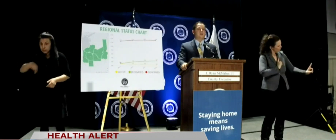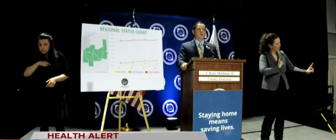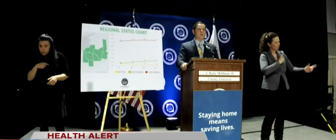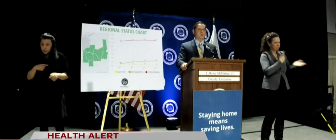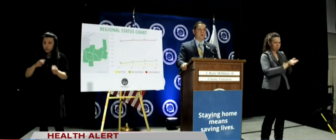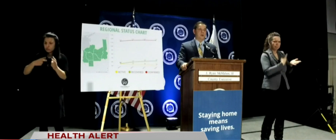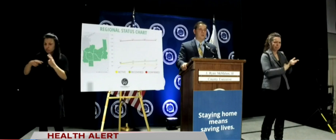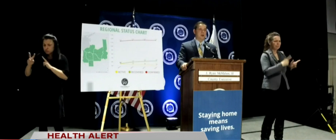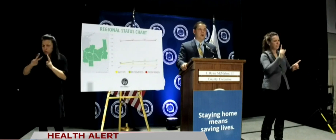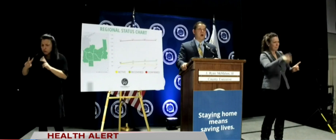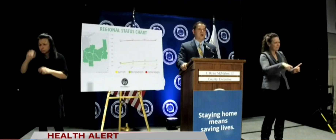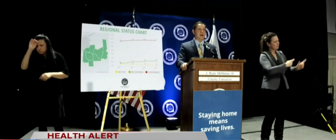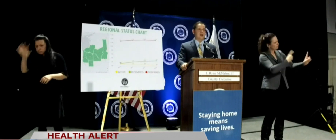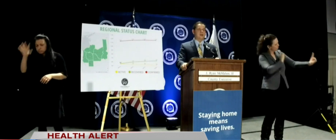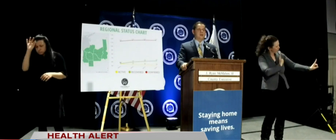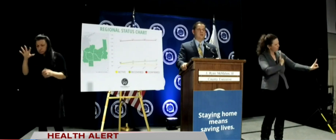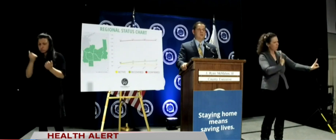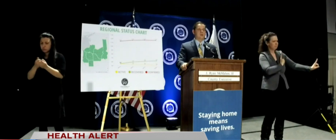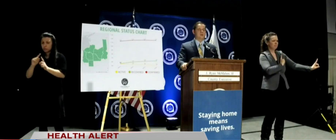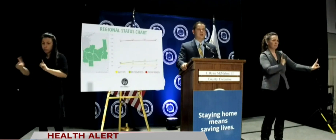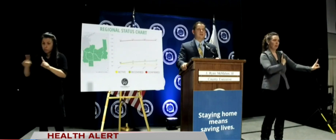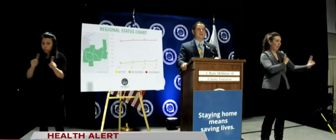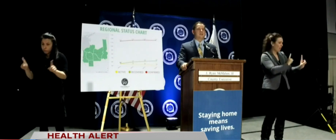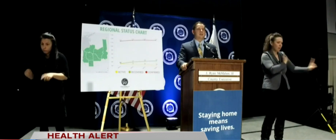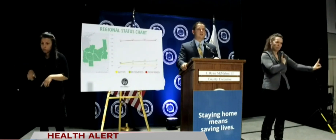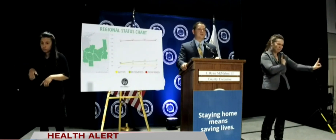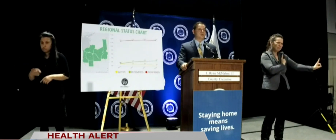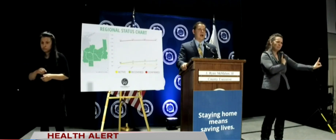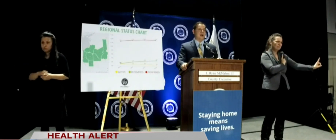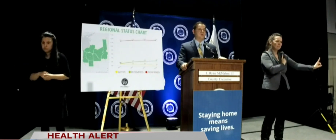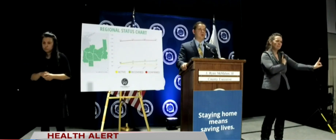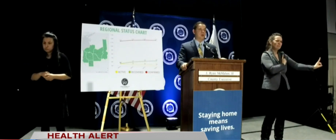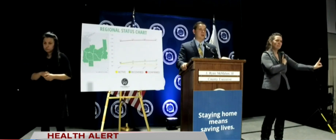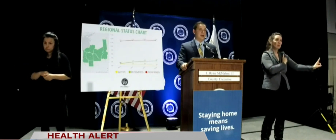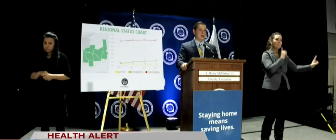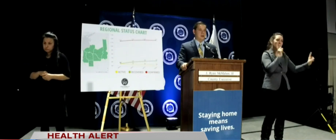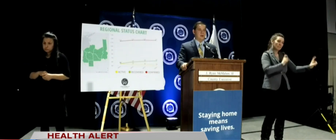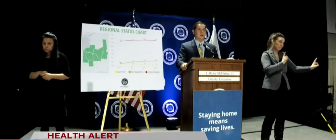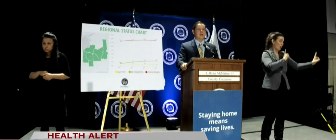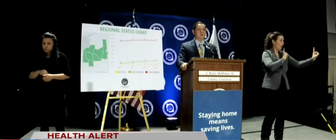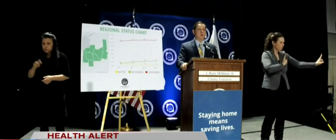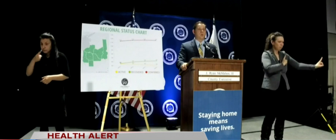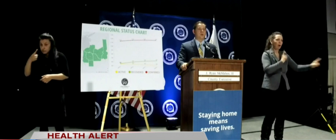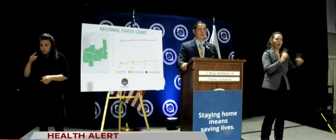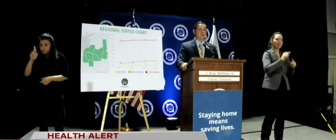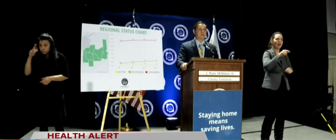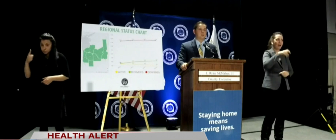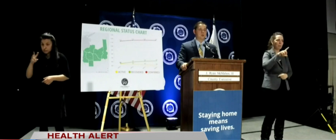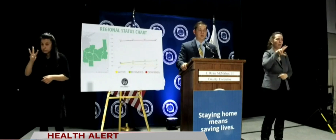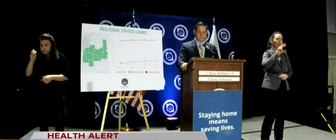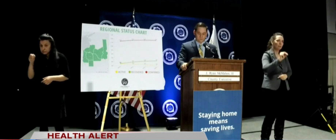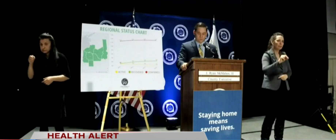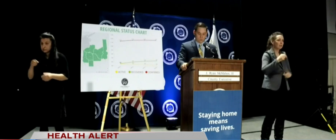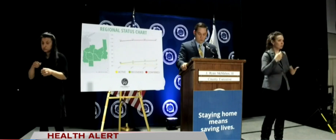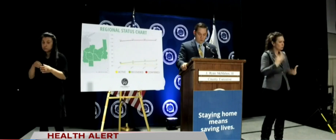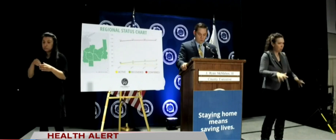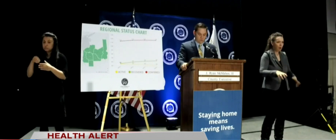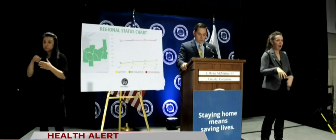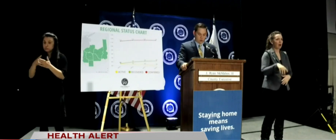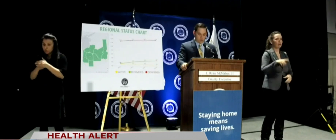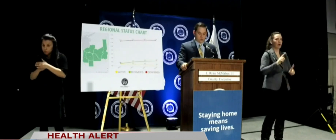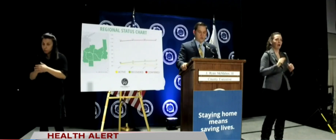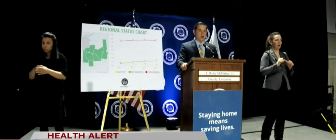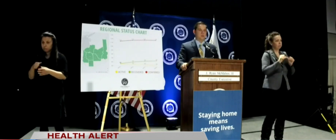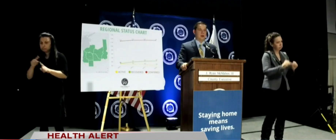to get through April 30th. We had to hunker down and get through this to continue to drive good data. That's what we're doing as a community.